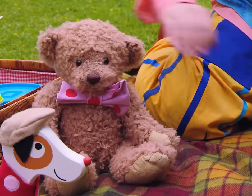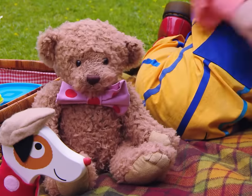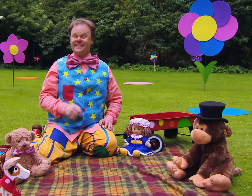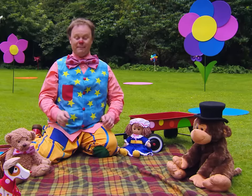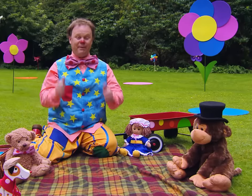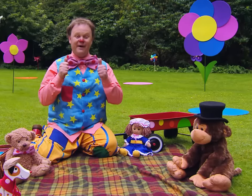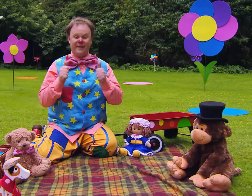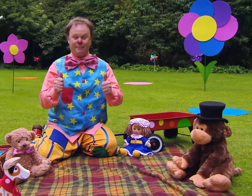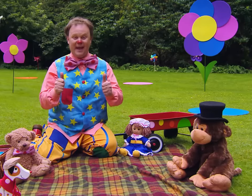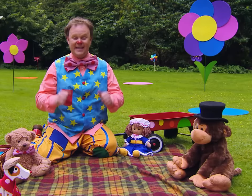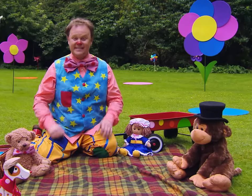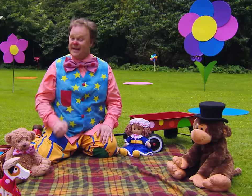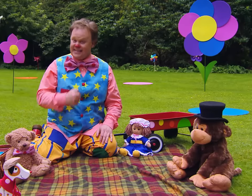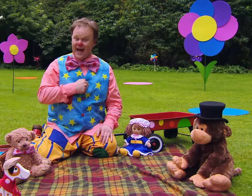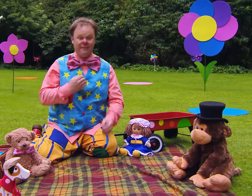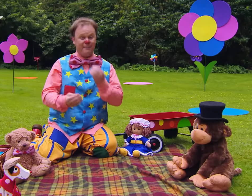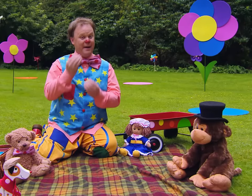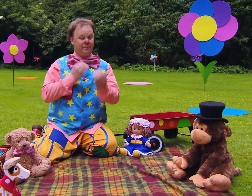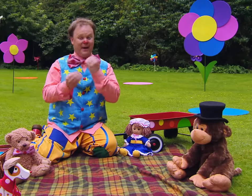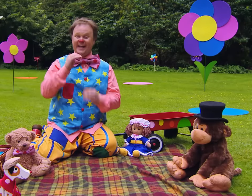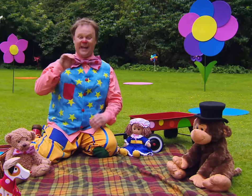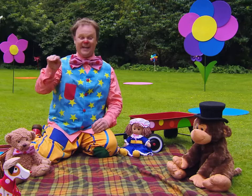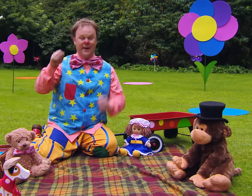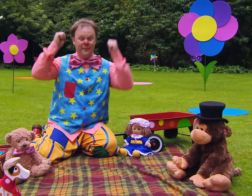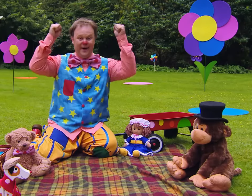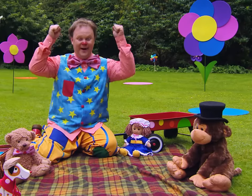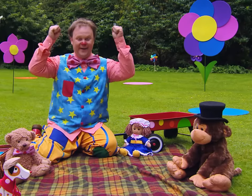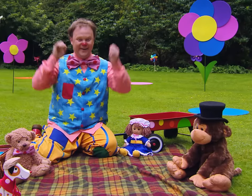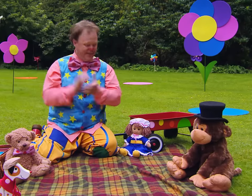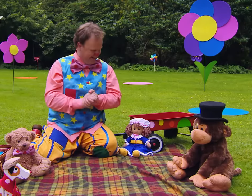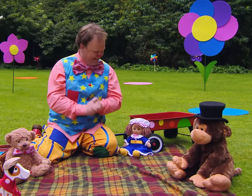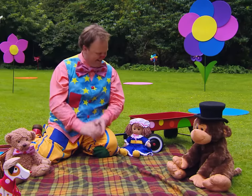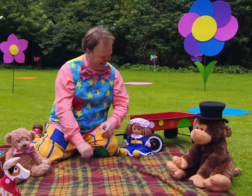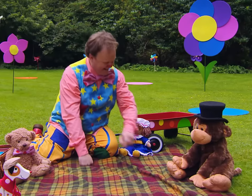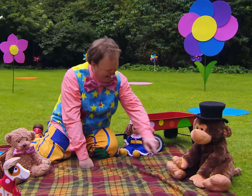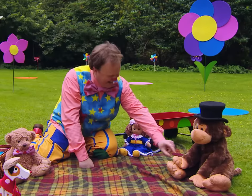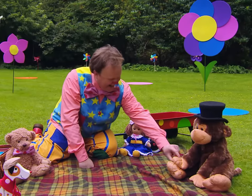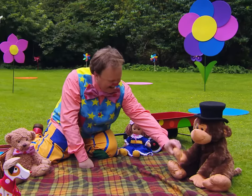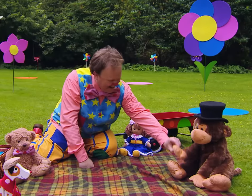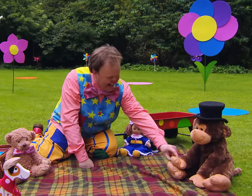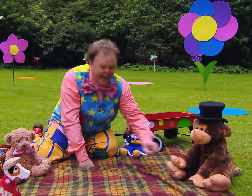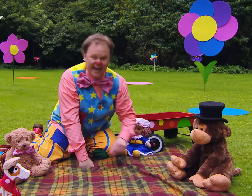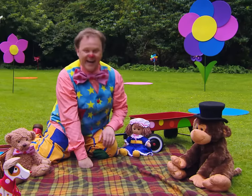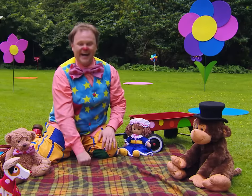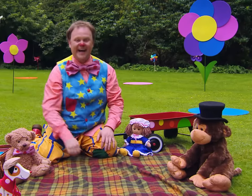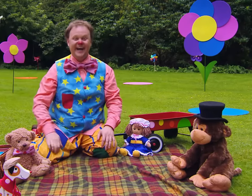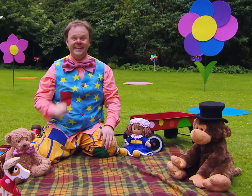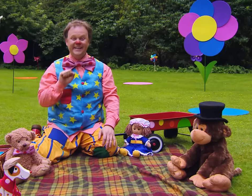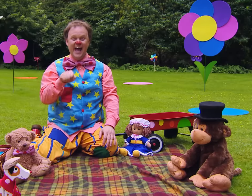This is the perfect place to have my picnic! Woohoo! And all of your friends have come too.